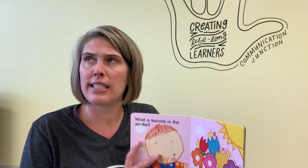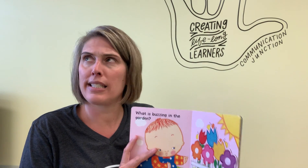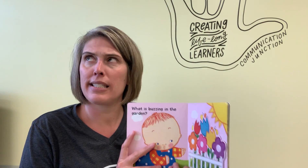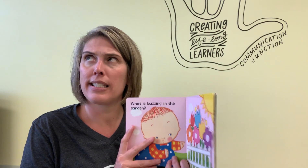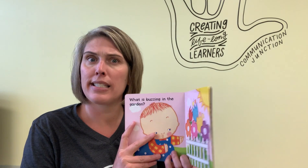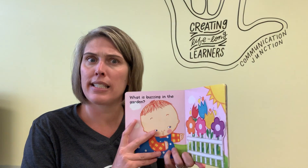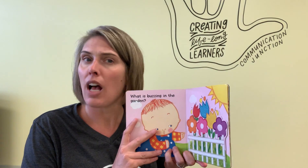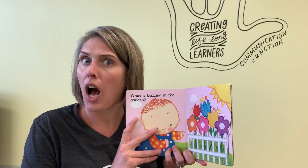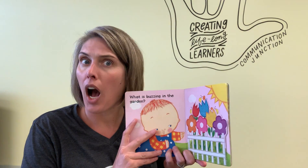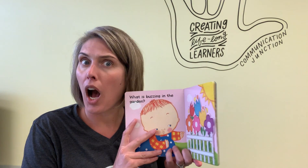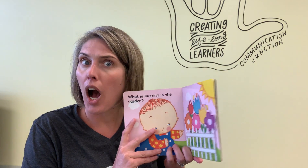Bzzz.